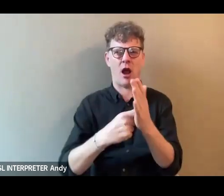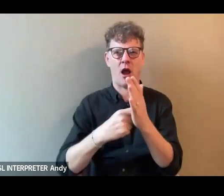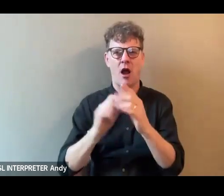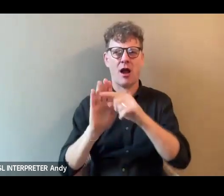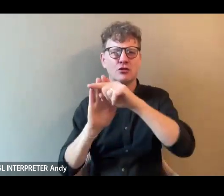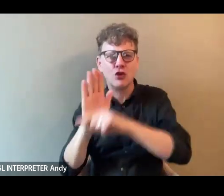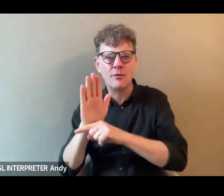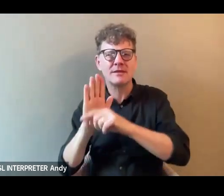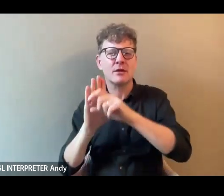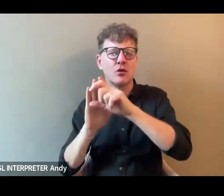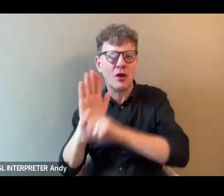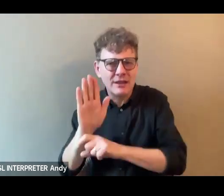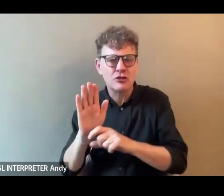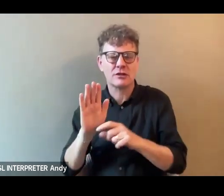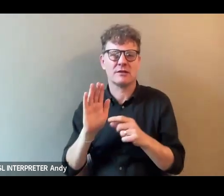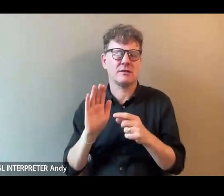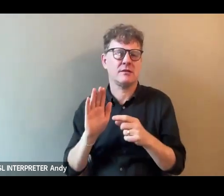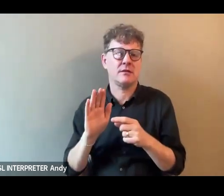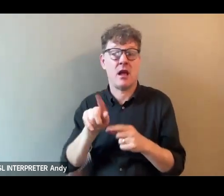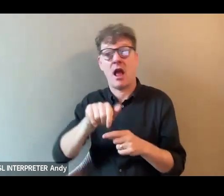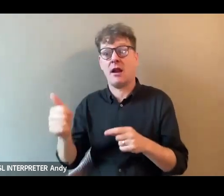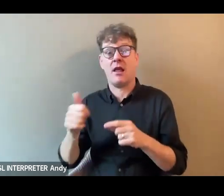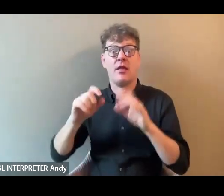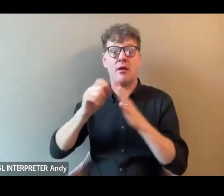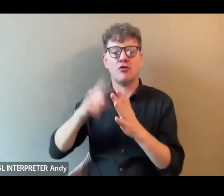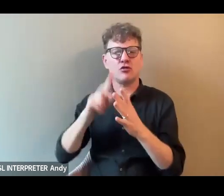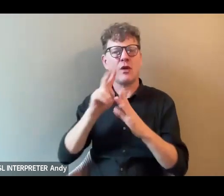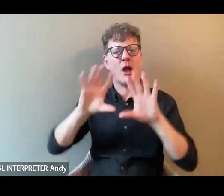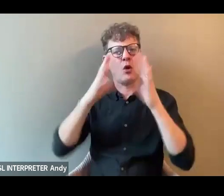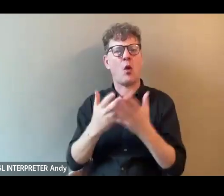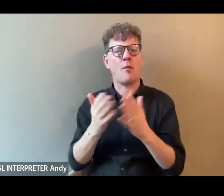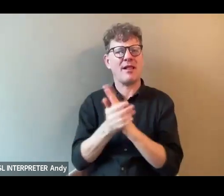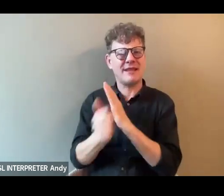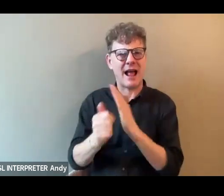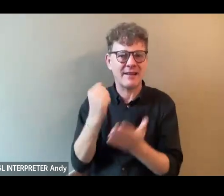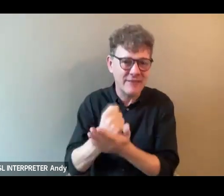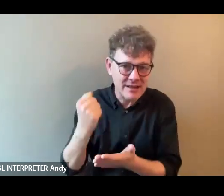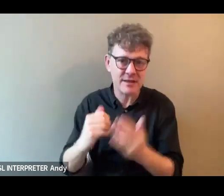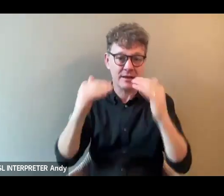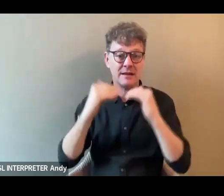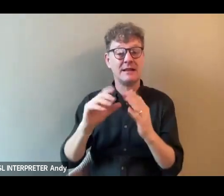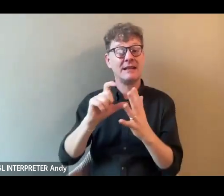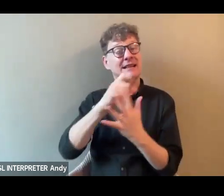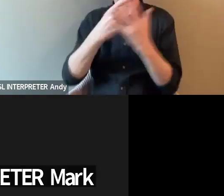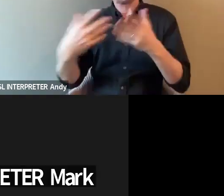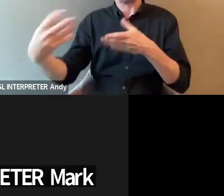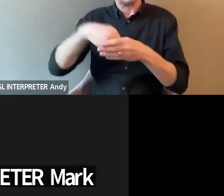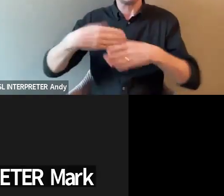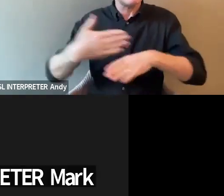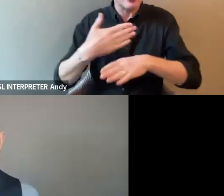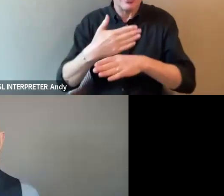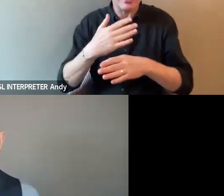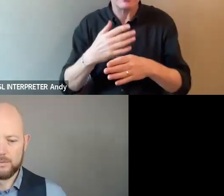conditions. And we had another project looking at global talent visas. We've got Disability Inclusive Careers in Engineering, which is